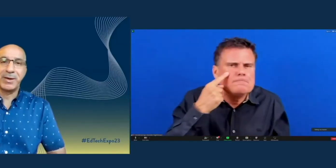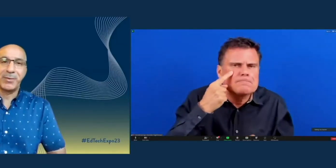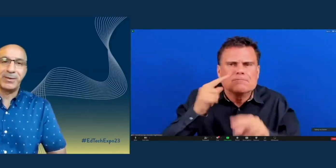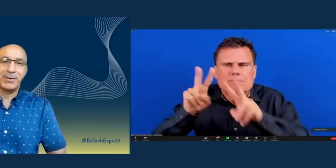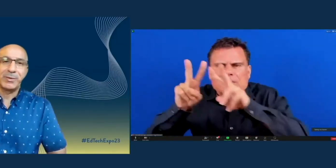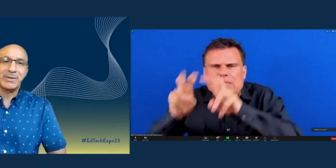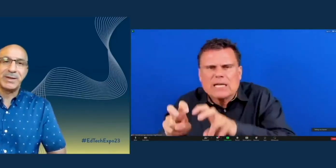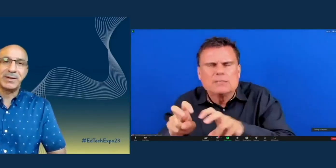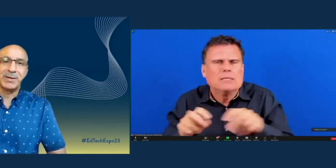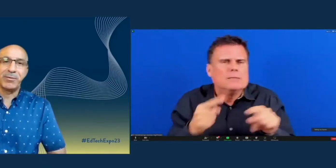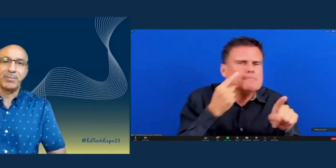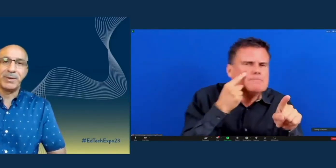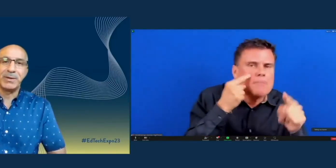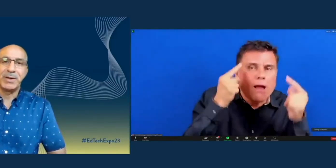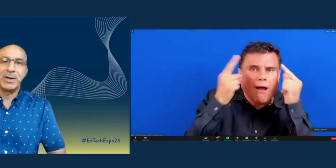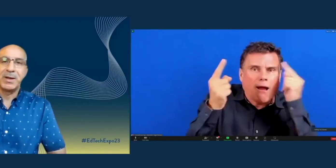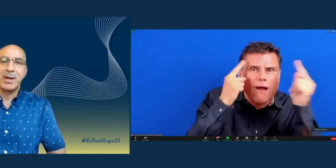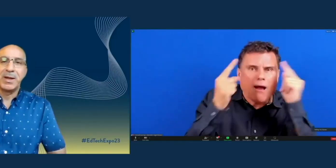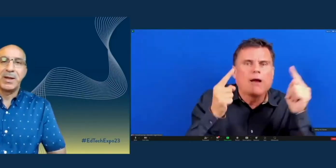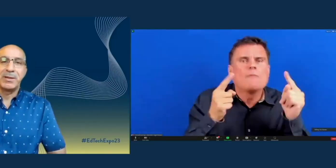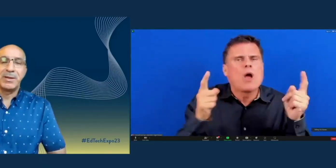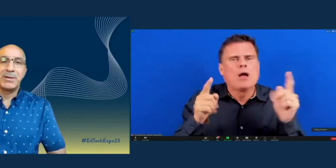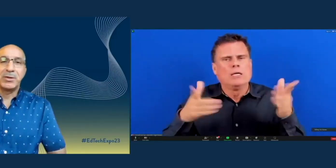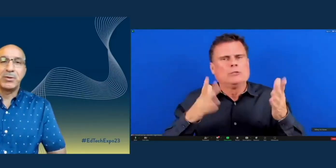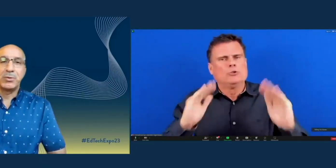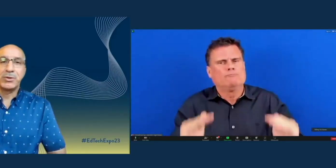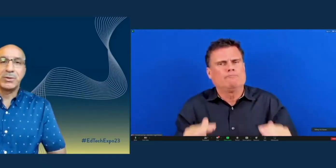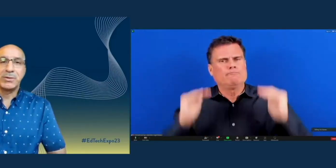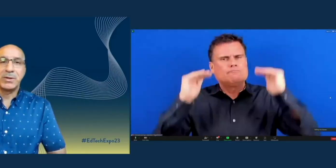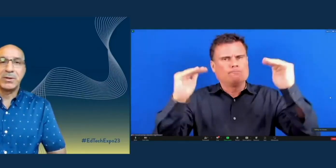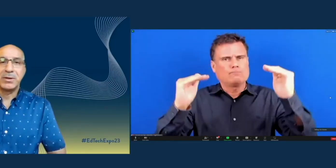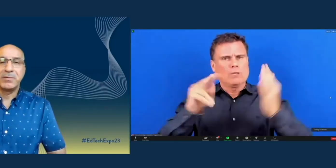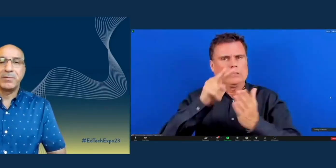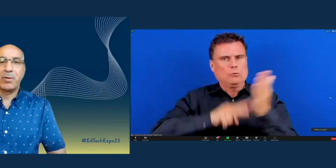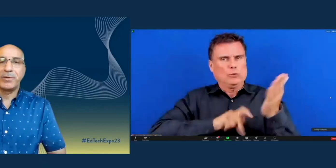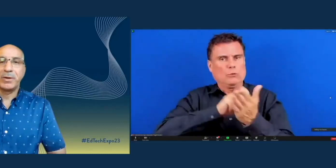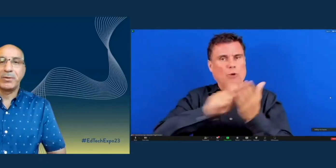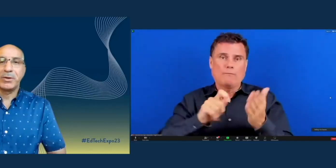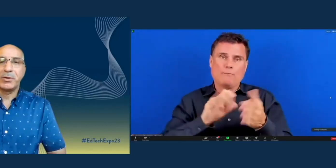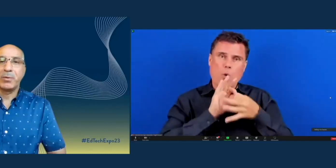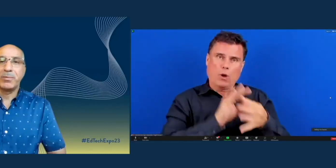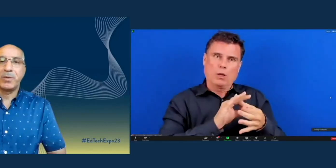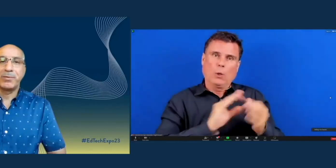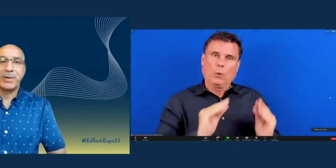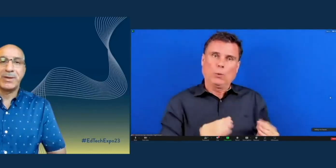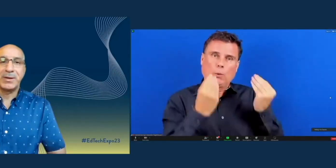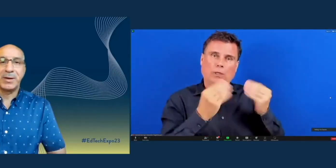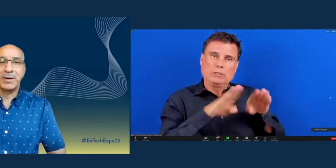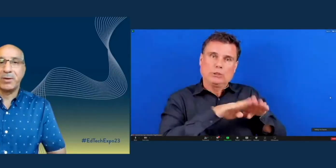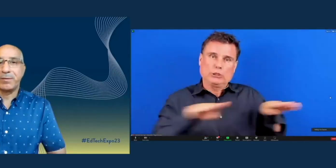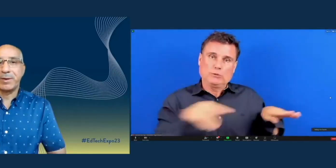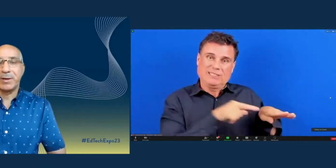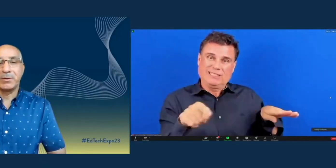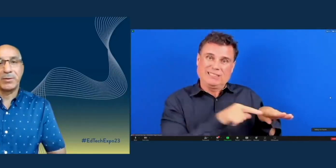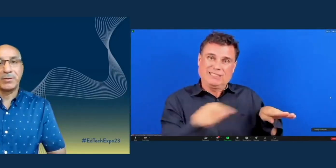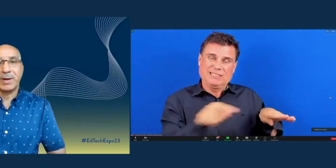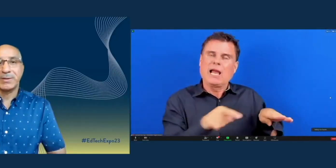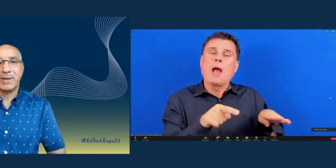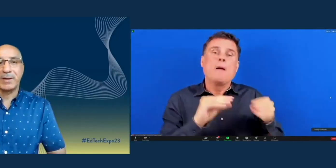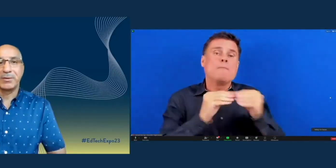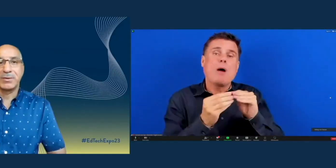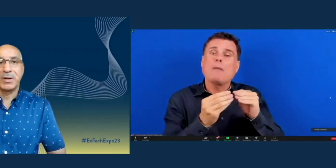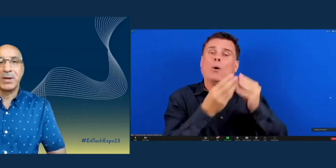early grade literacy and development. These solutions involved a continuum of critical and often